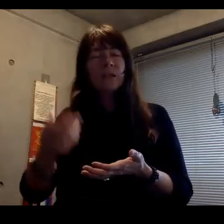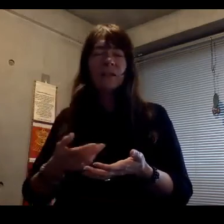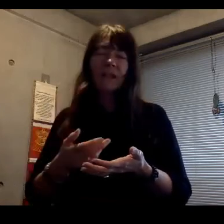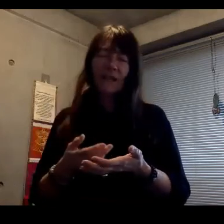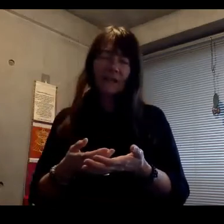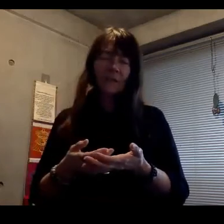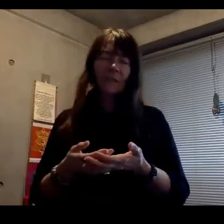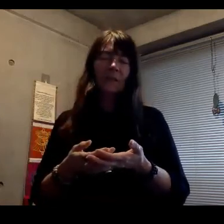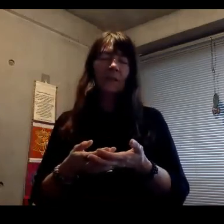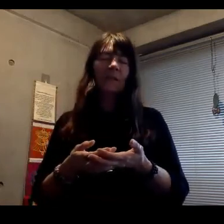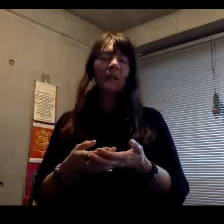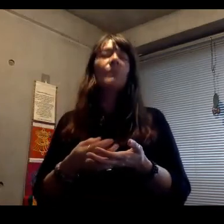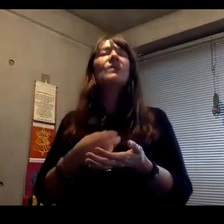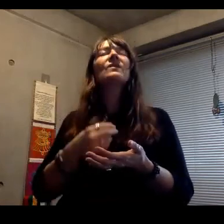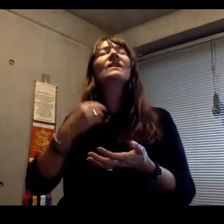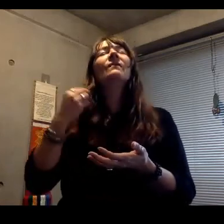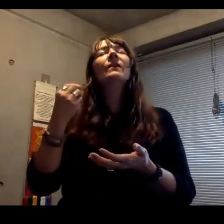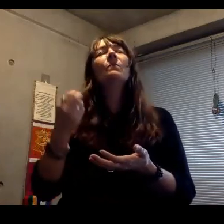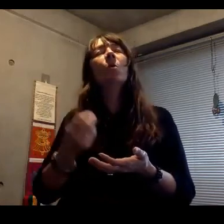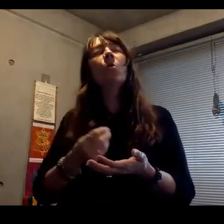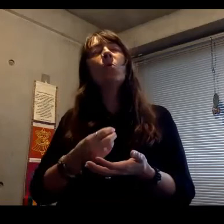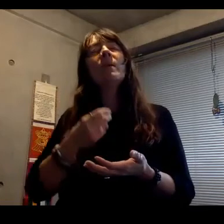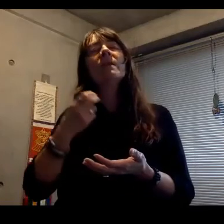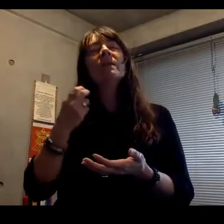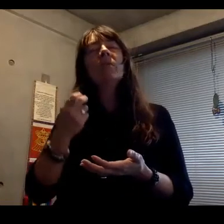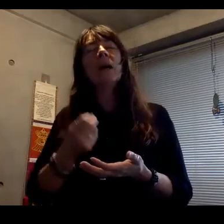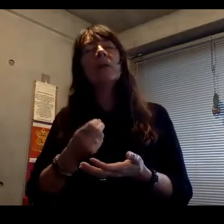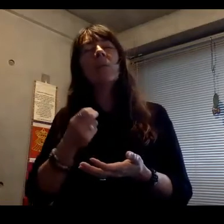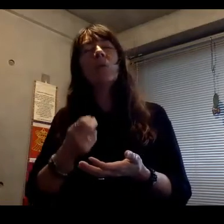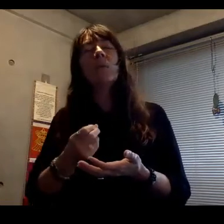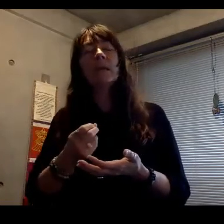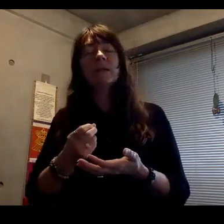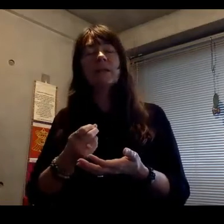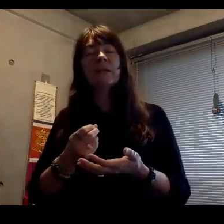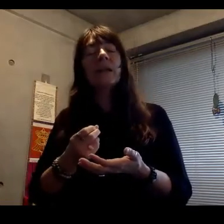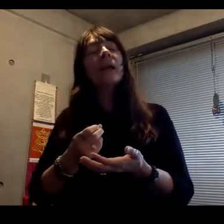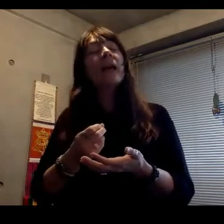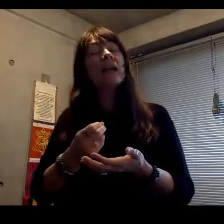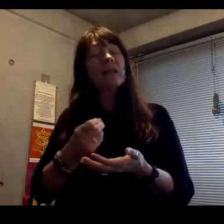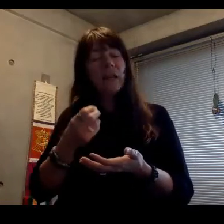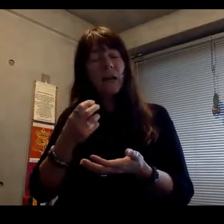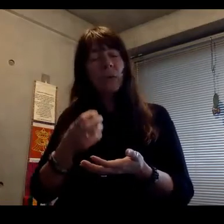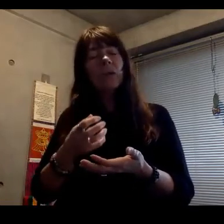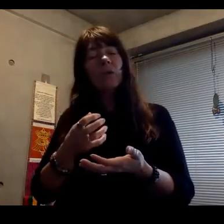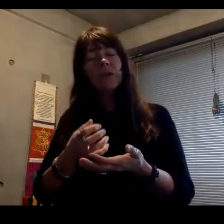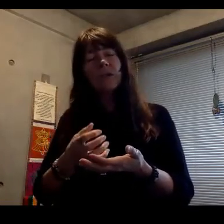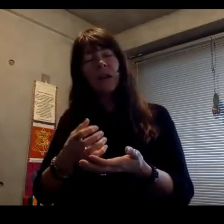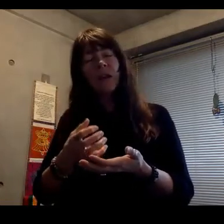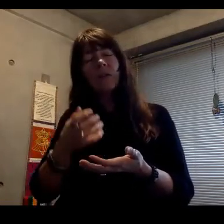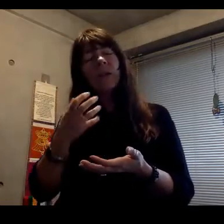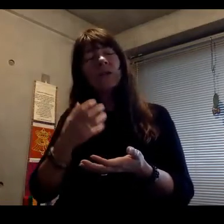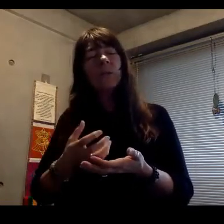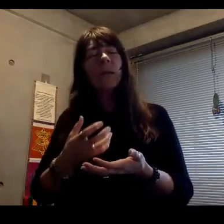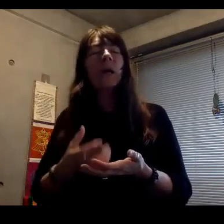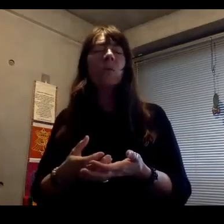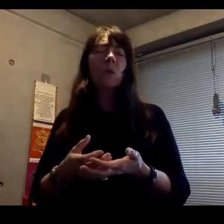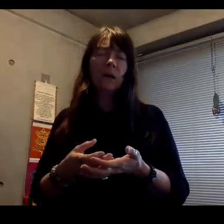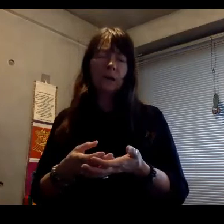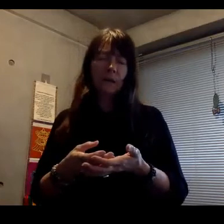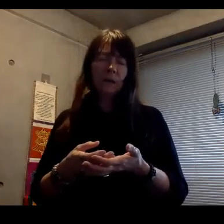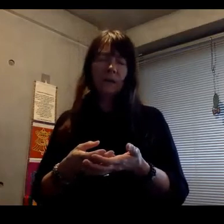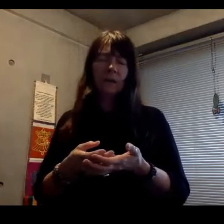This is enlightenment. This is living moment by moment and allowing yourself to